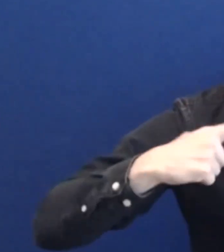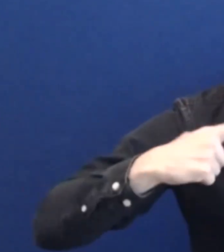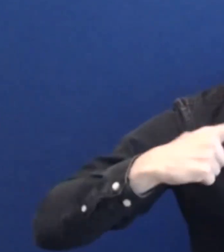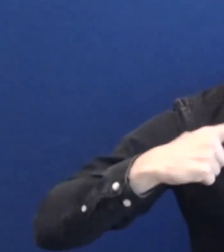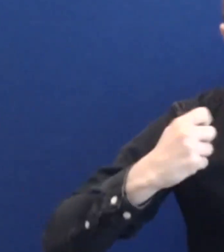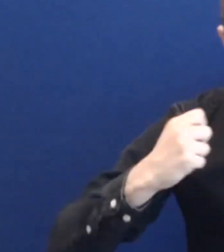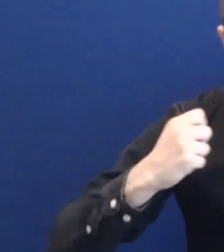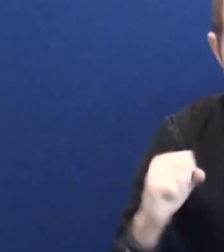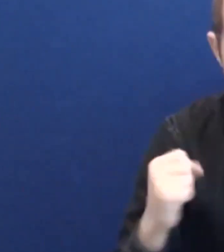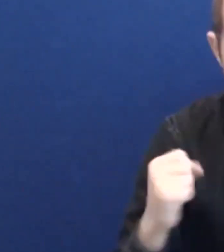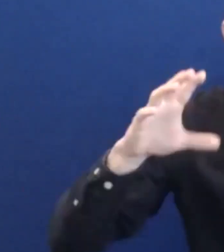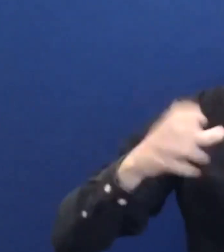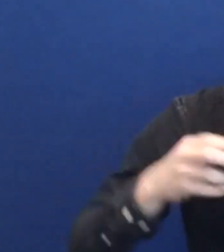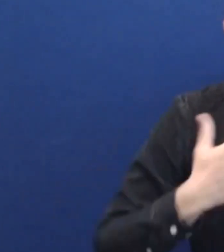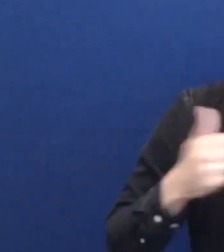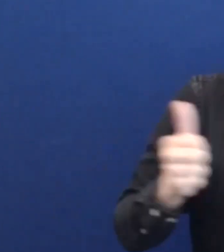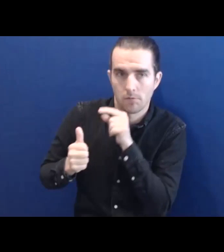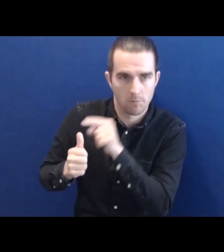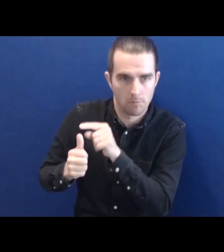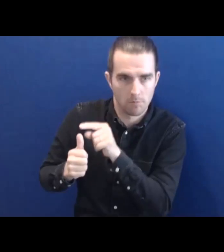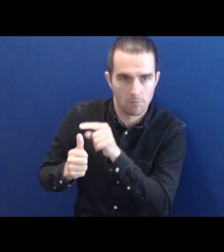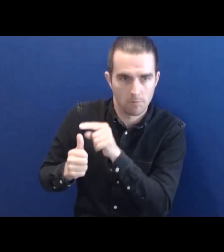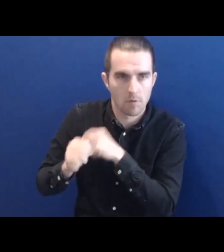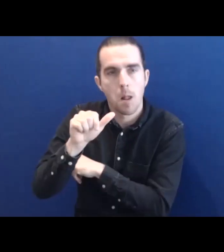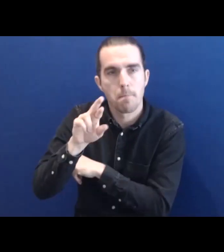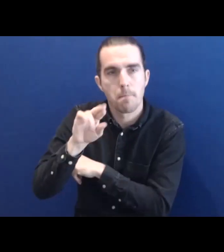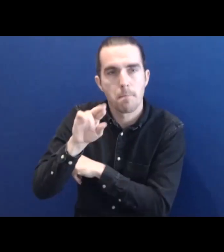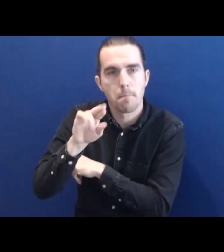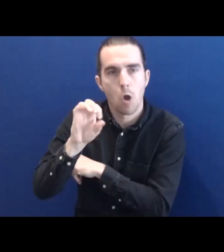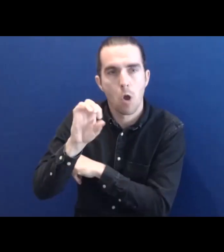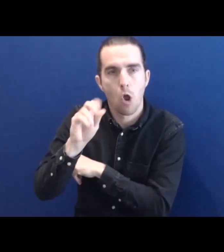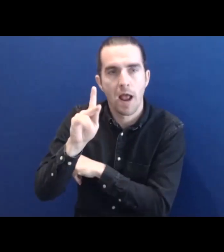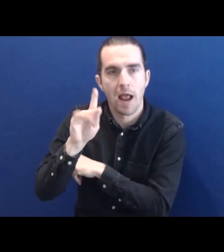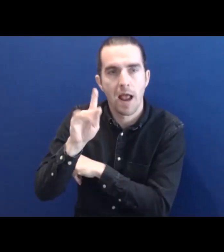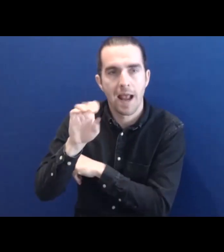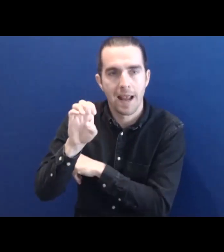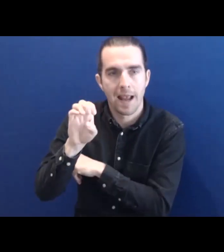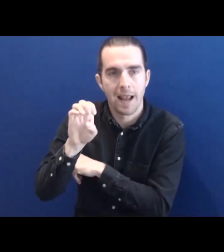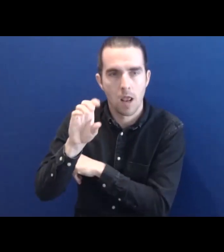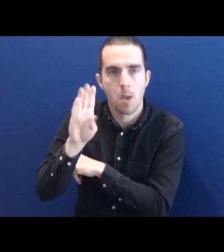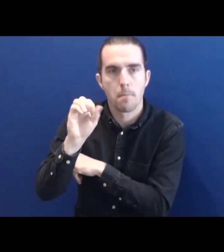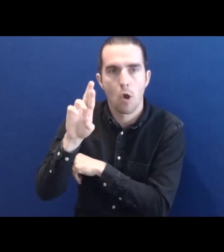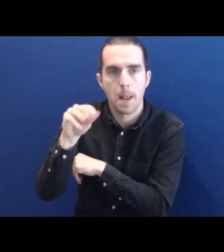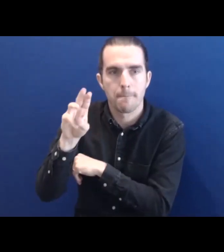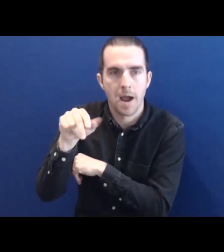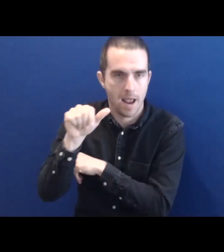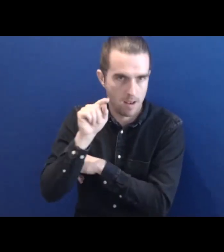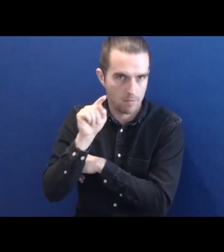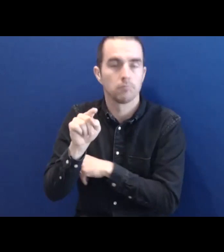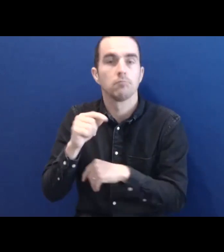be, who's from the Community Intervention Task Team. He's going to